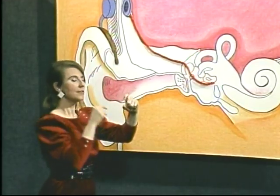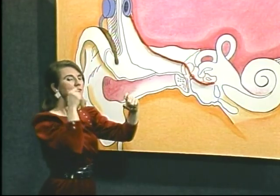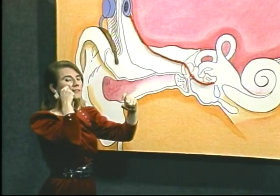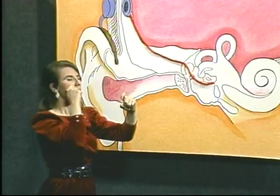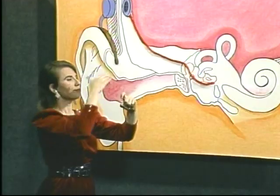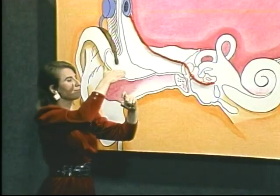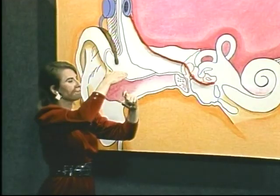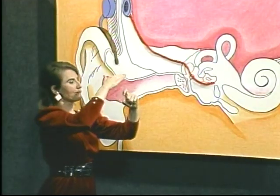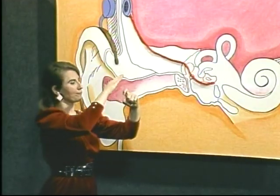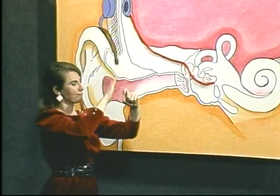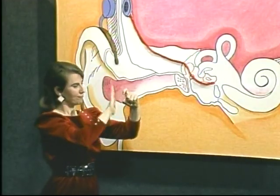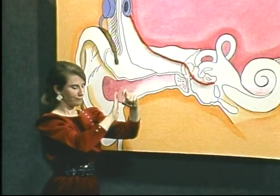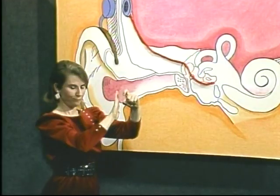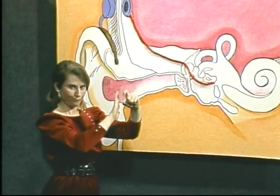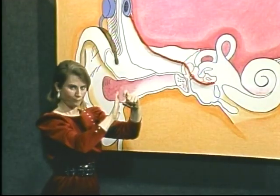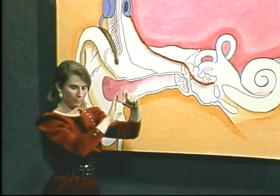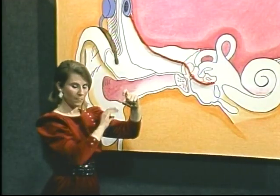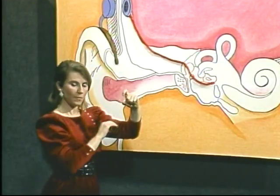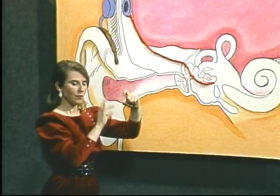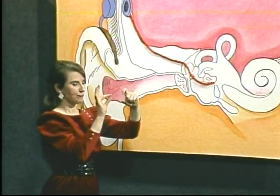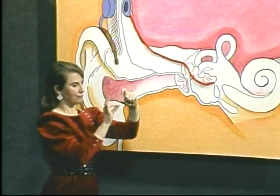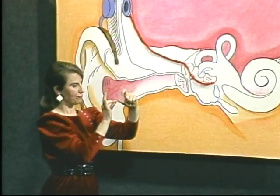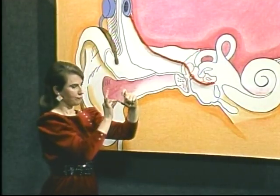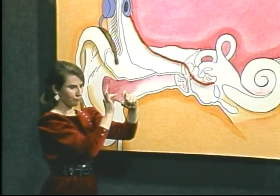The receiver is implanted inside,